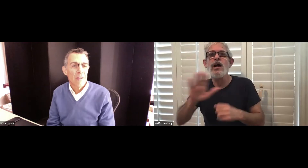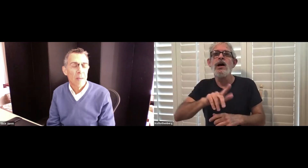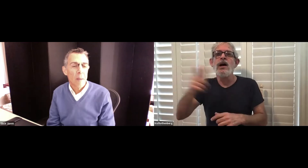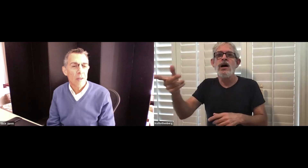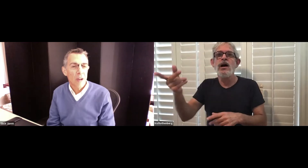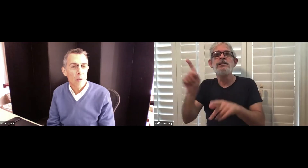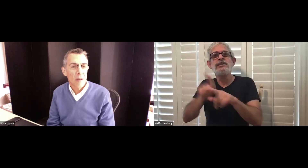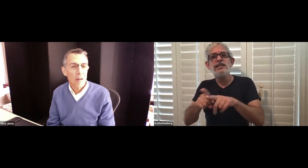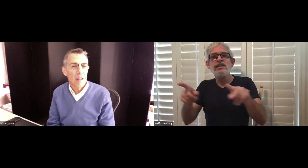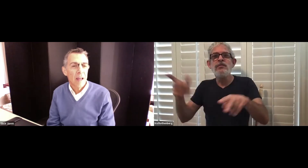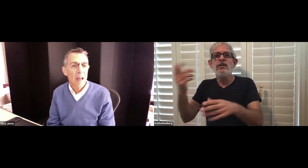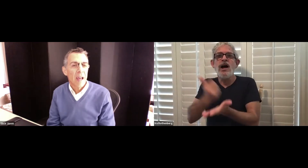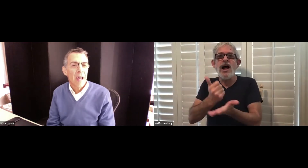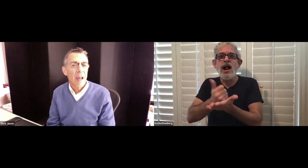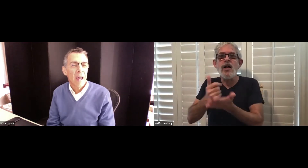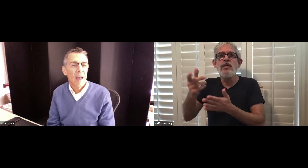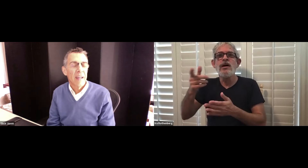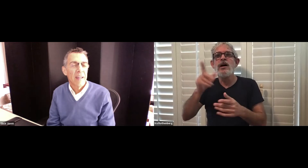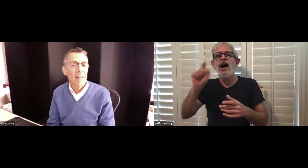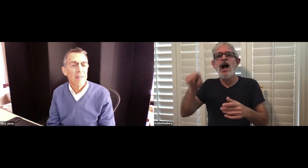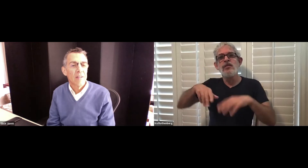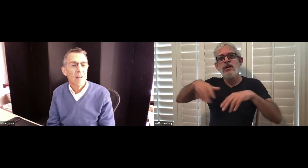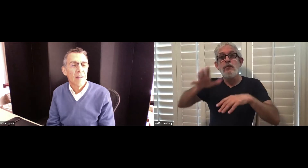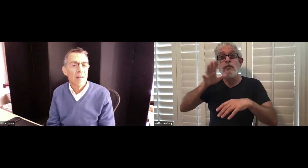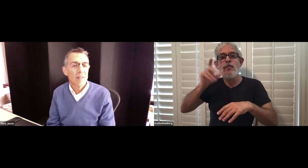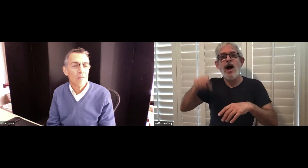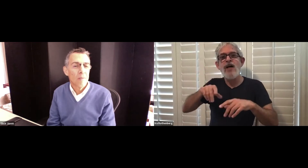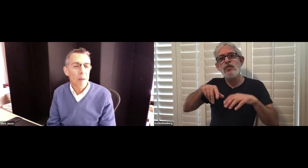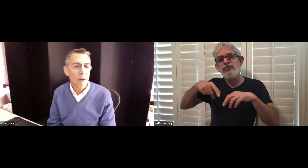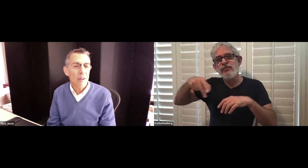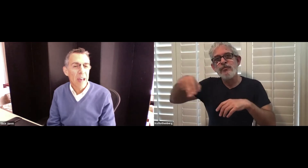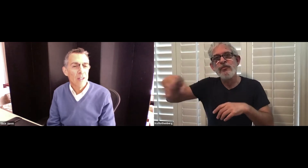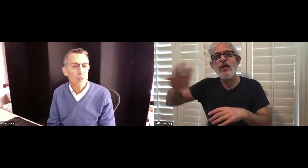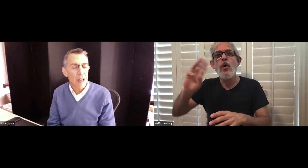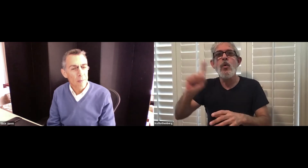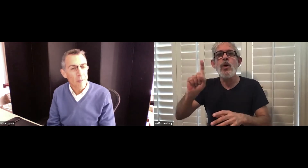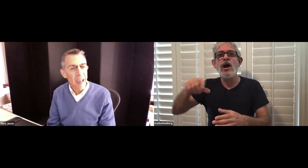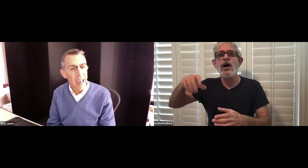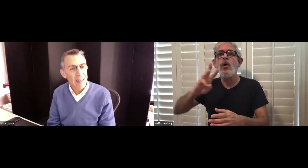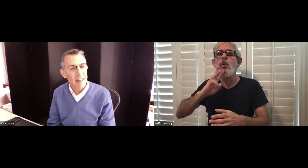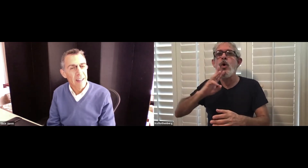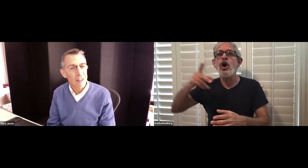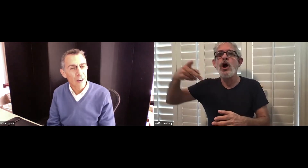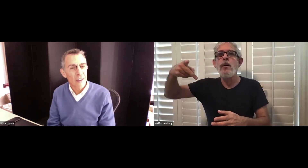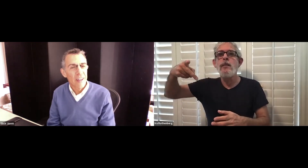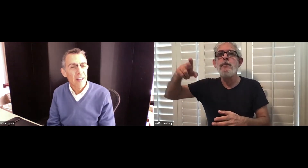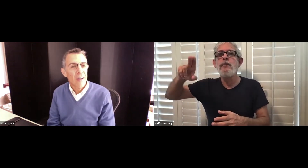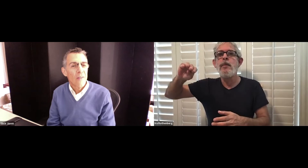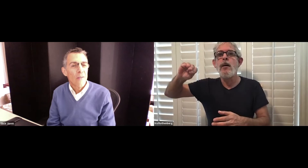mother got well, and my mother had to help my aunt in turn. For